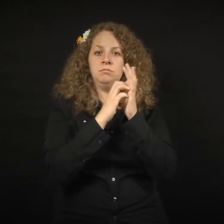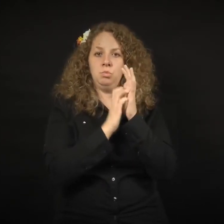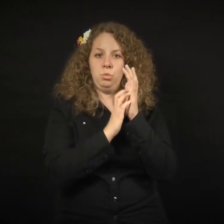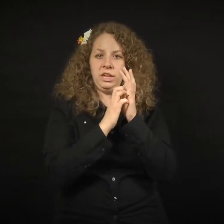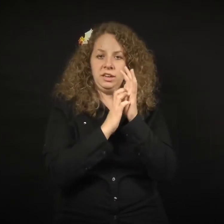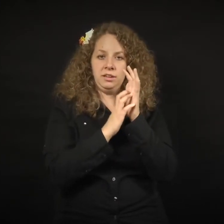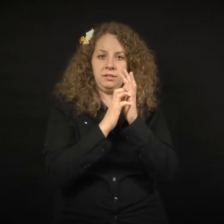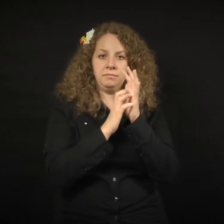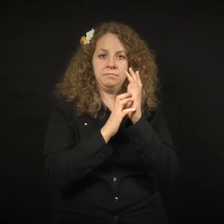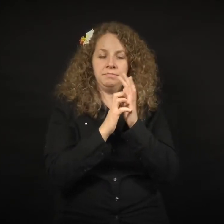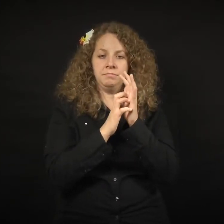Weak.